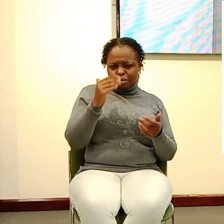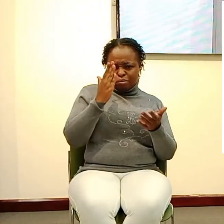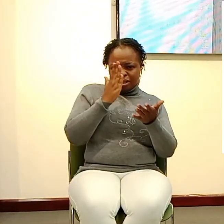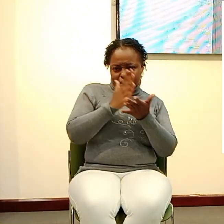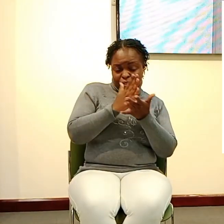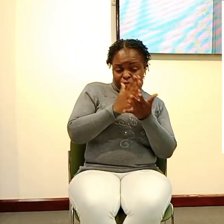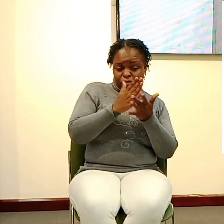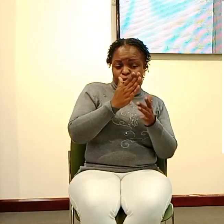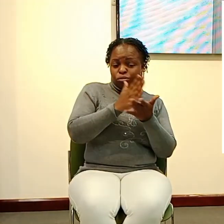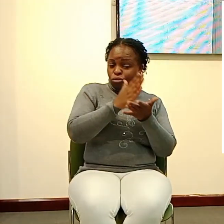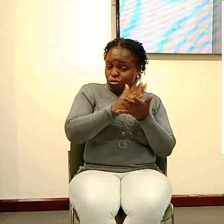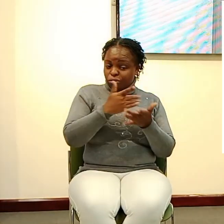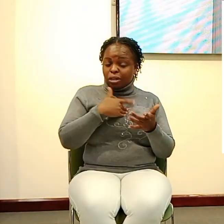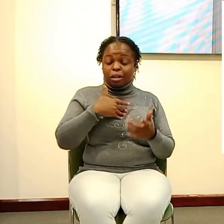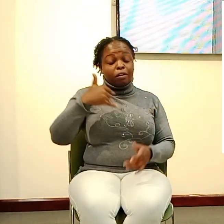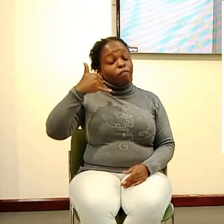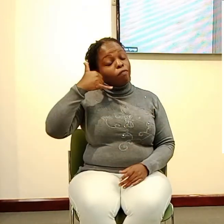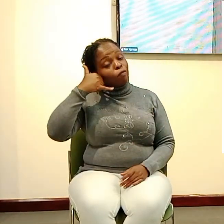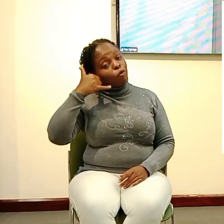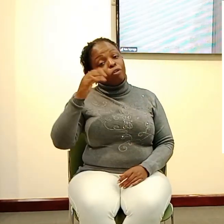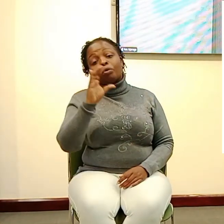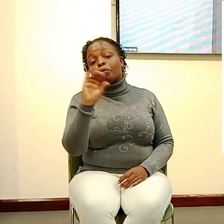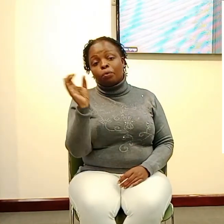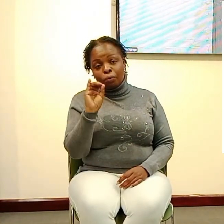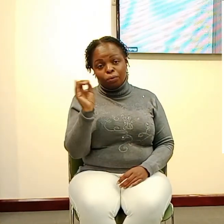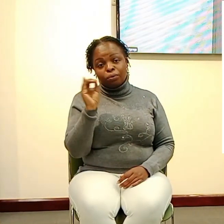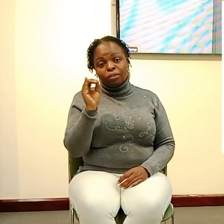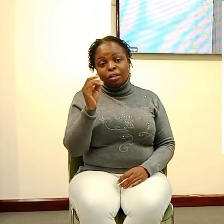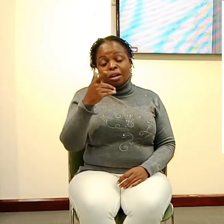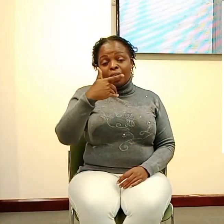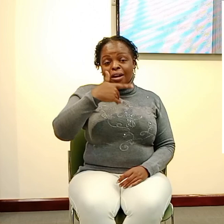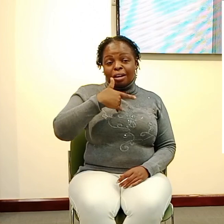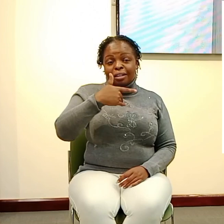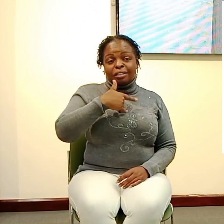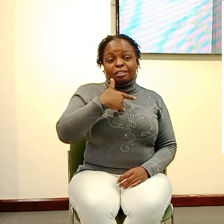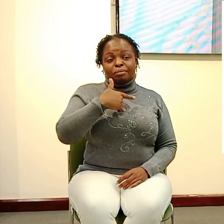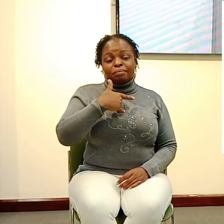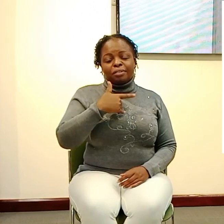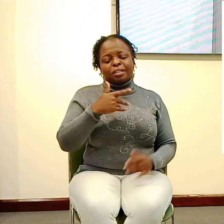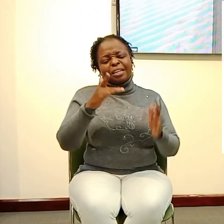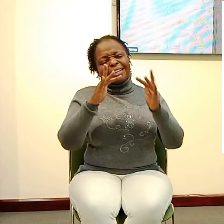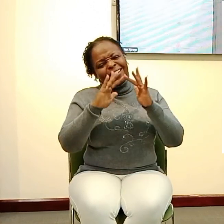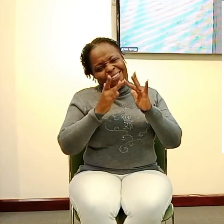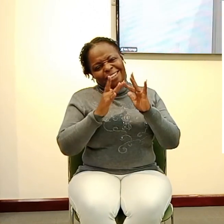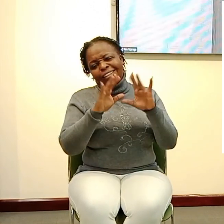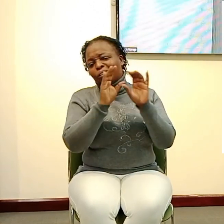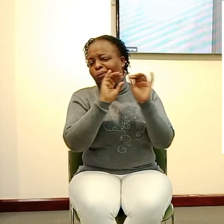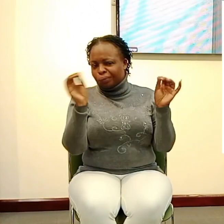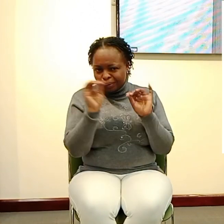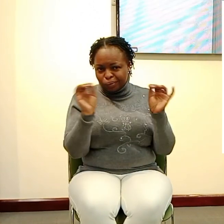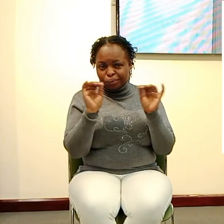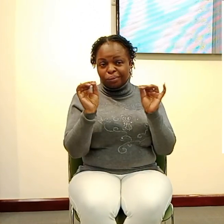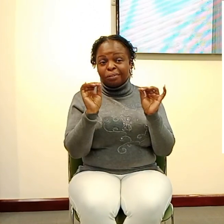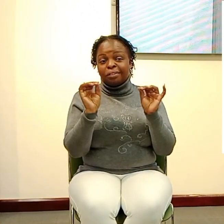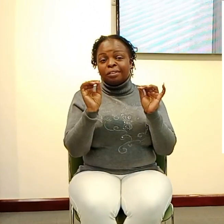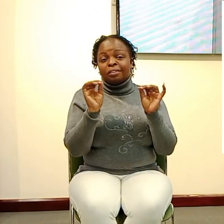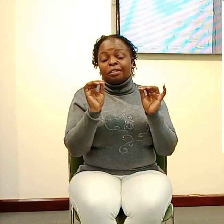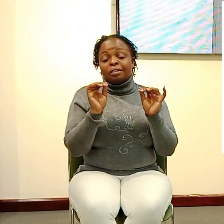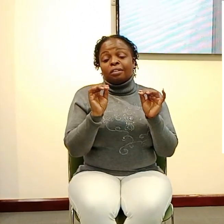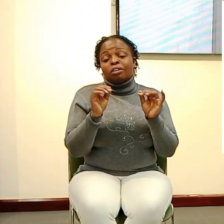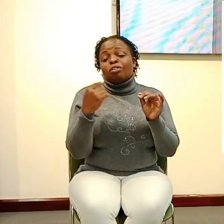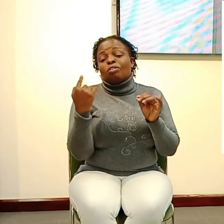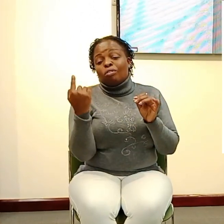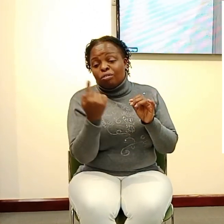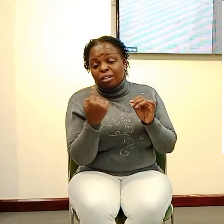there were no mobile phones, there was no internet, and you just